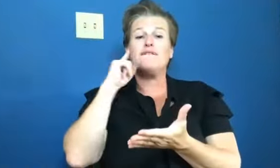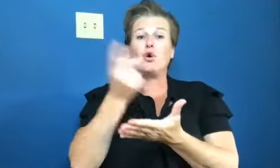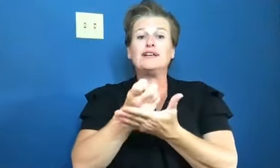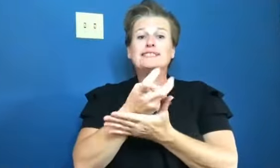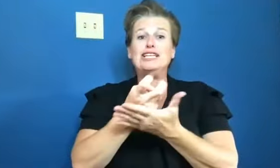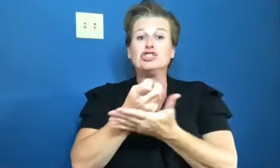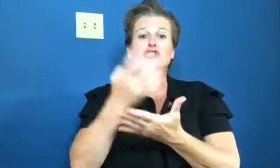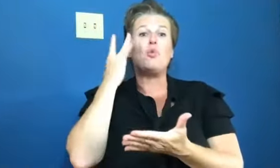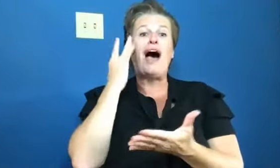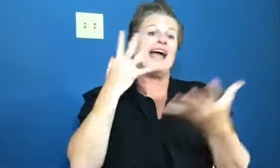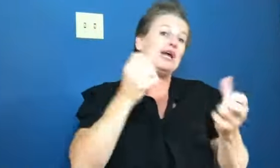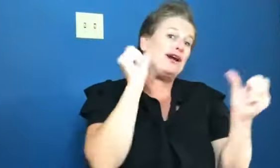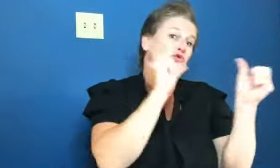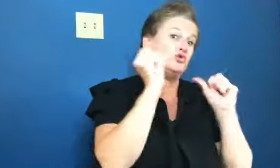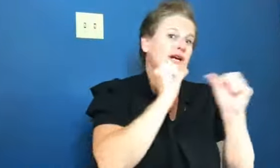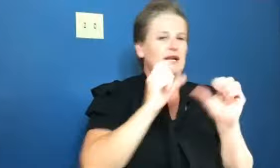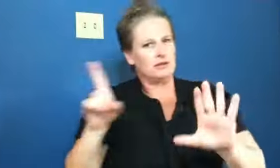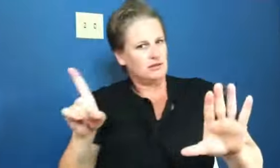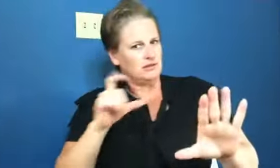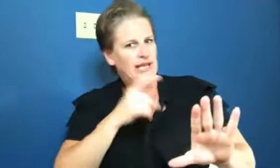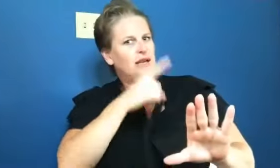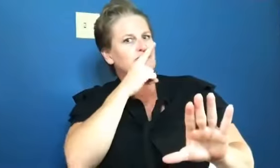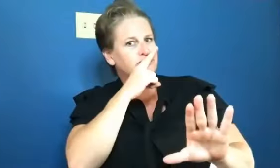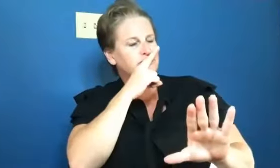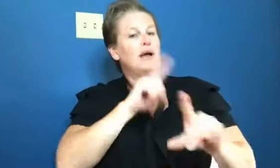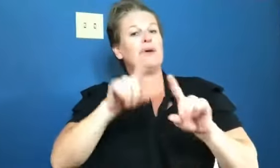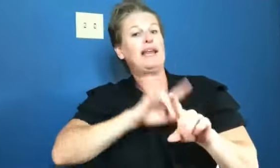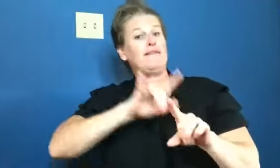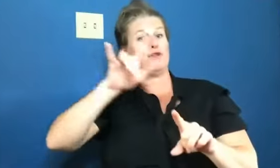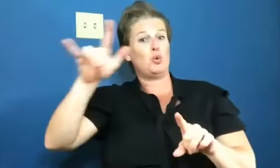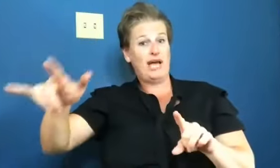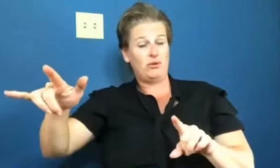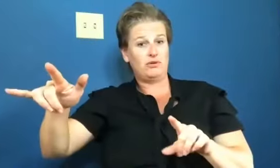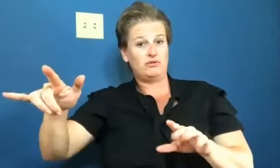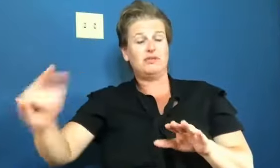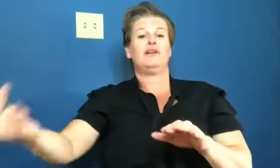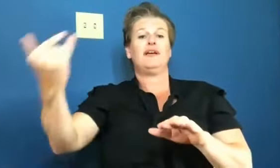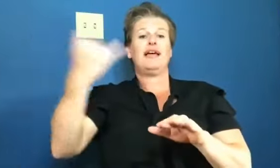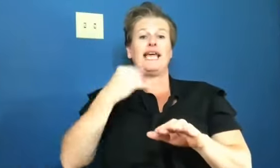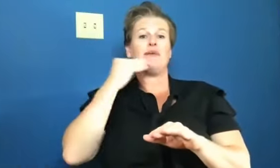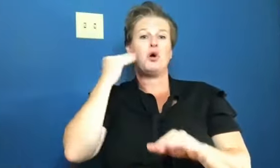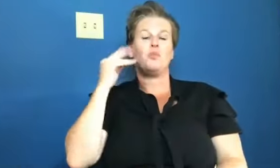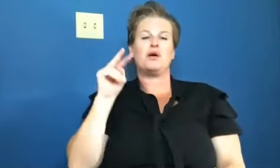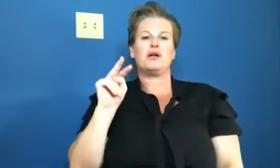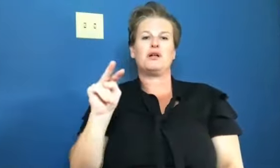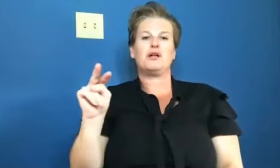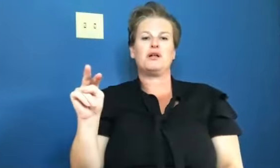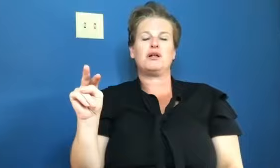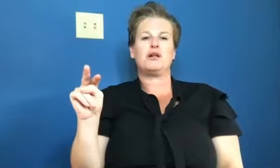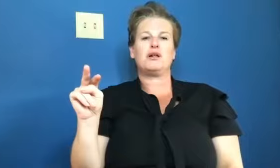didn't tell me, but that's what he did. He flew out of town and he came back in the house and then I saw him. But yet I couldn't keep my